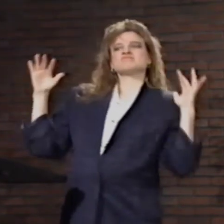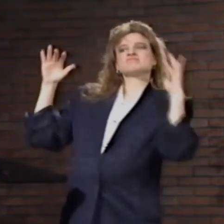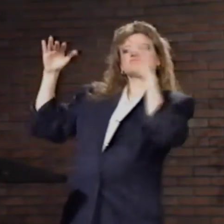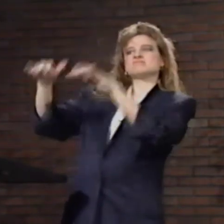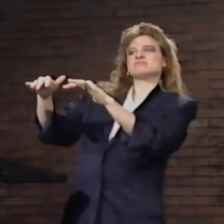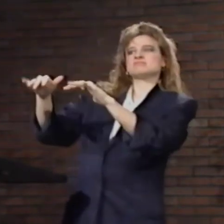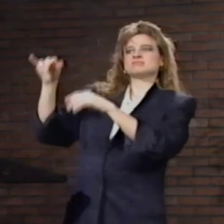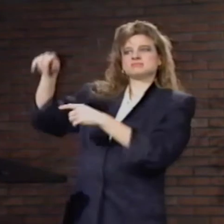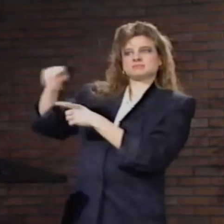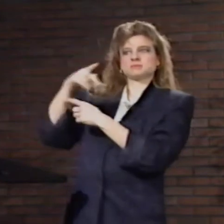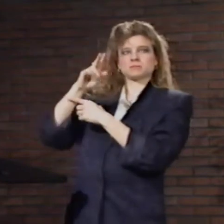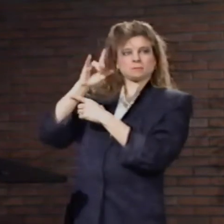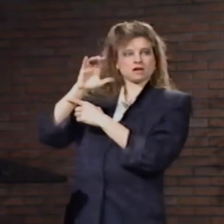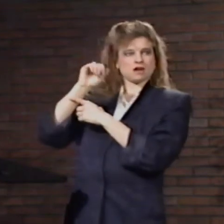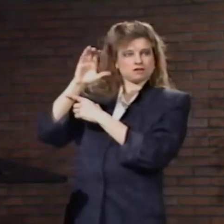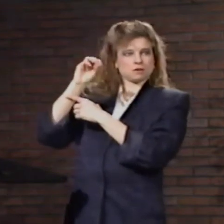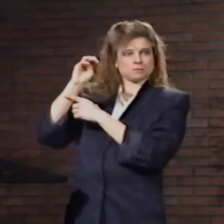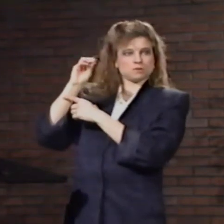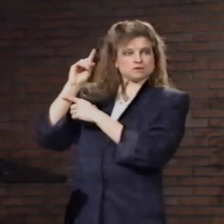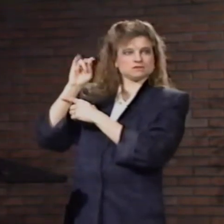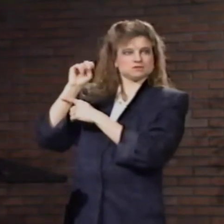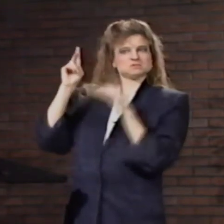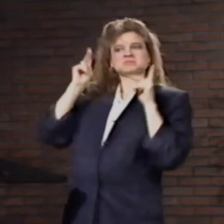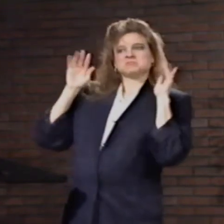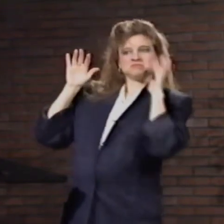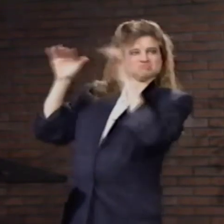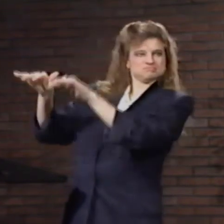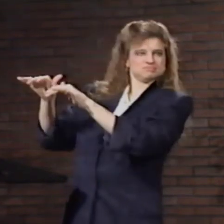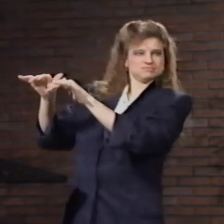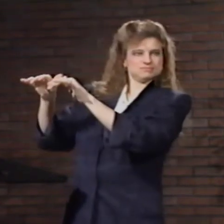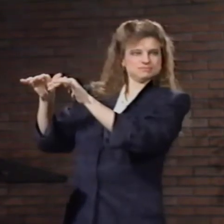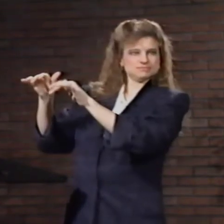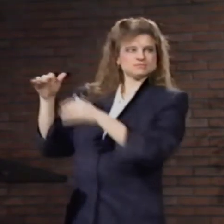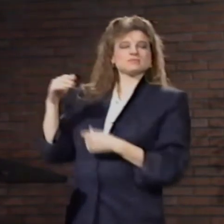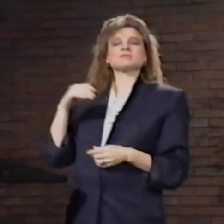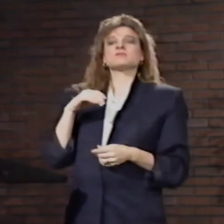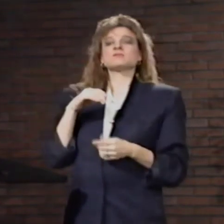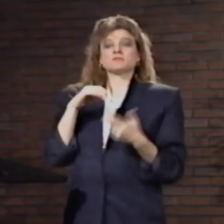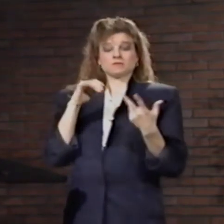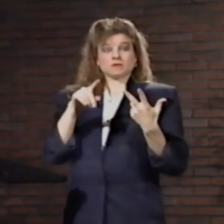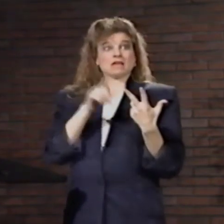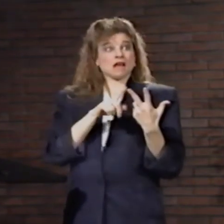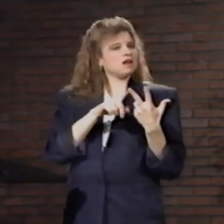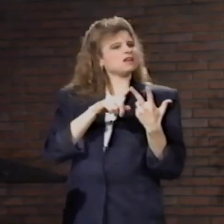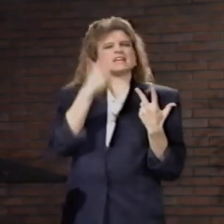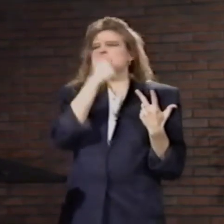I describe public accommodations as a place where anybody can attend, or anybody can go to that activity.